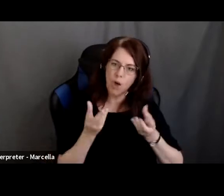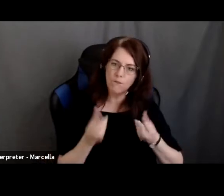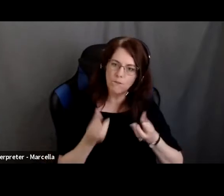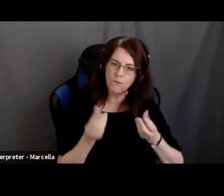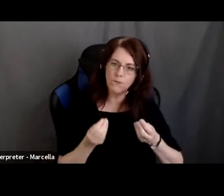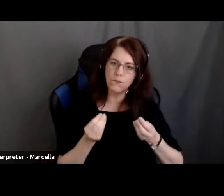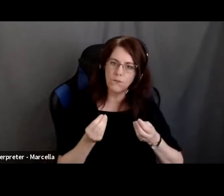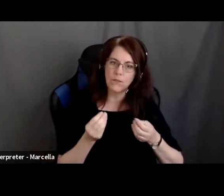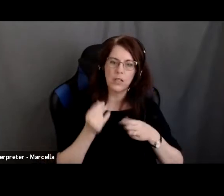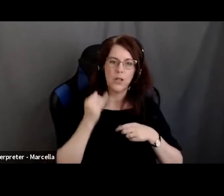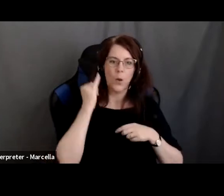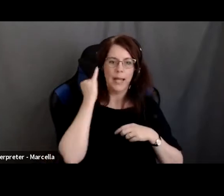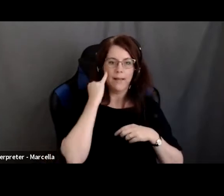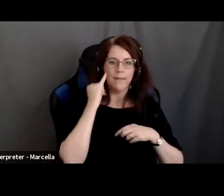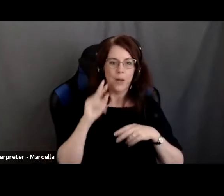if a person,